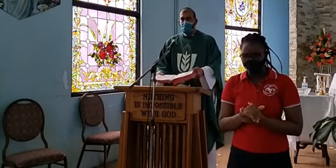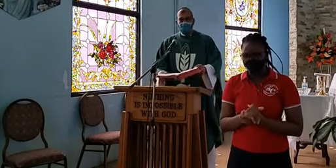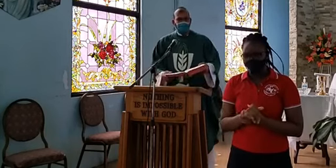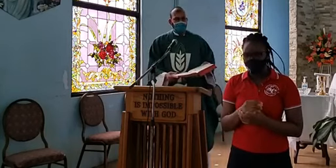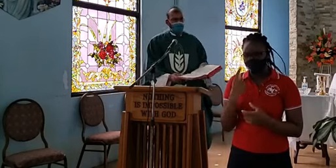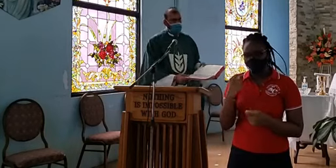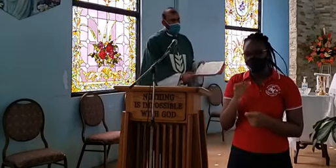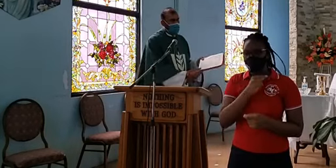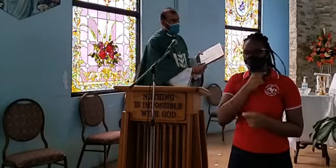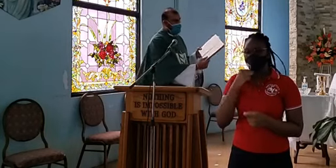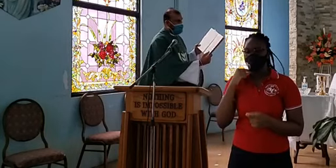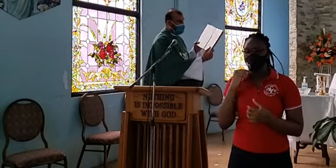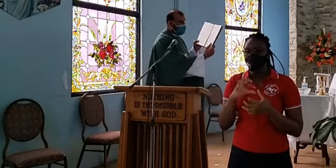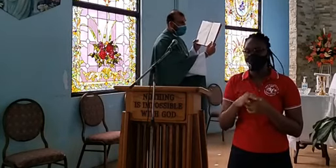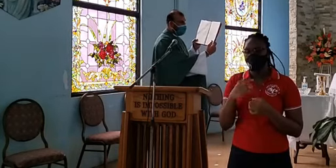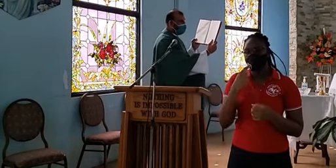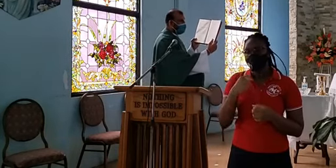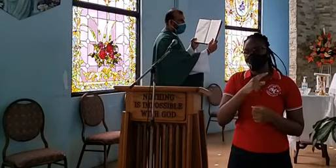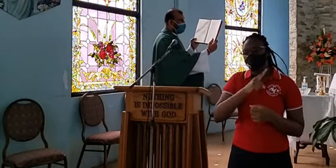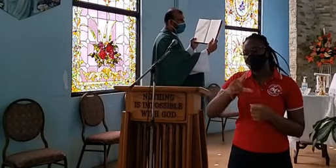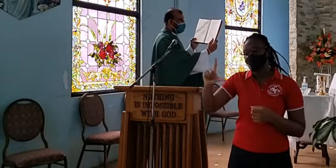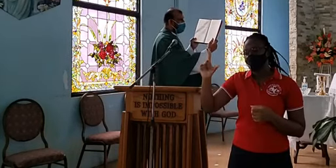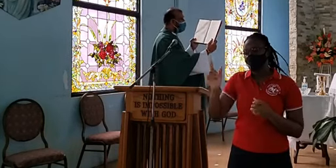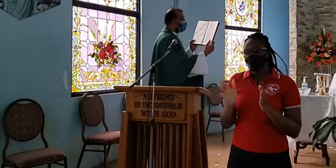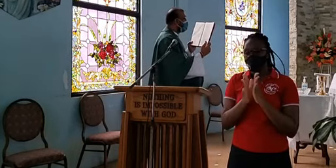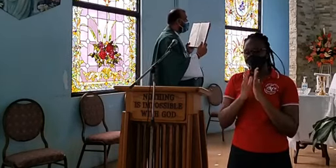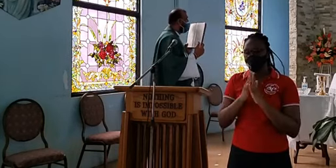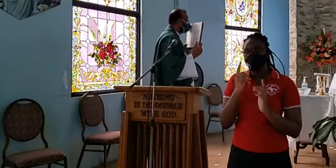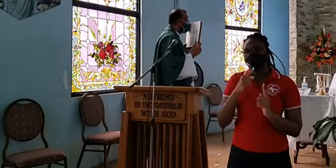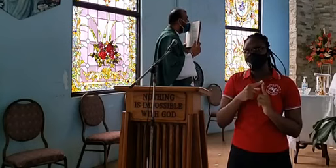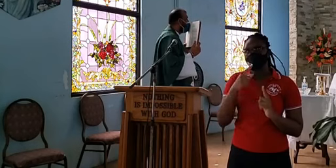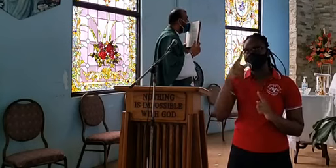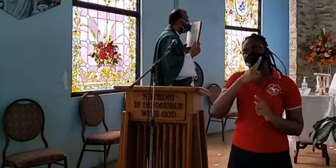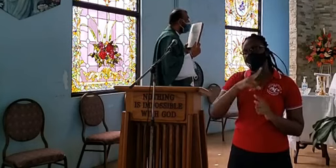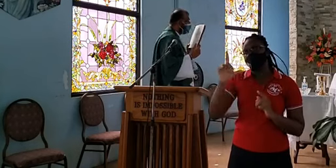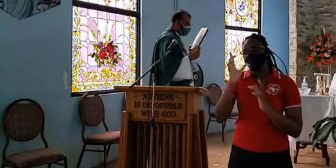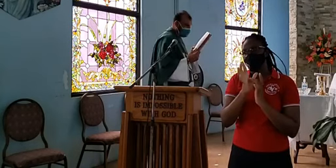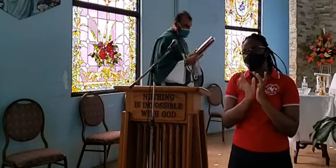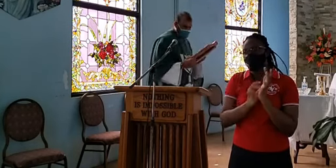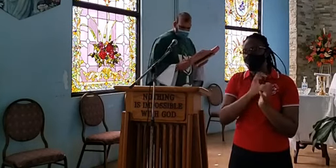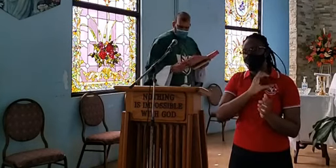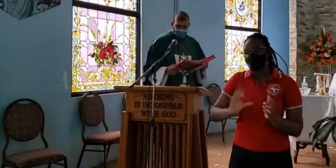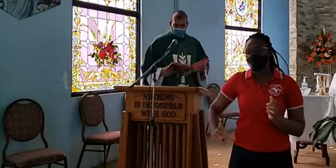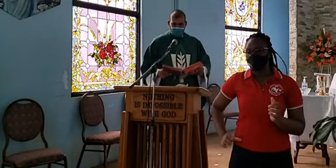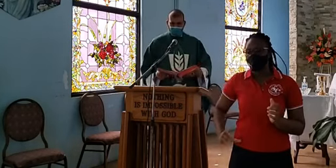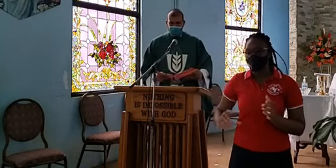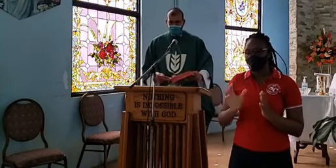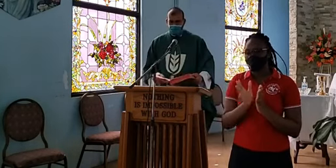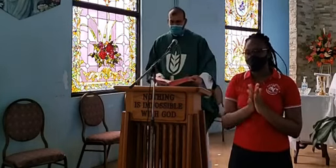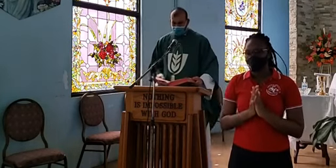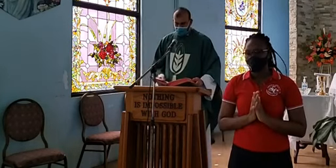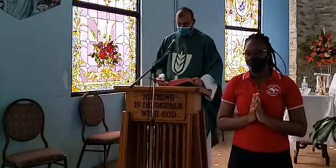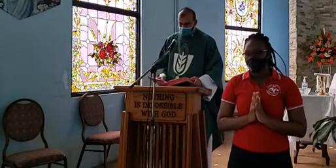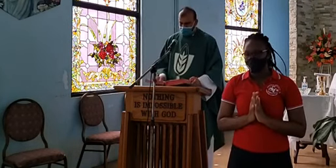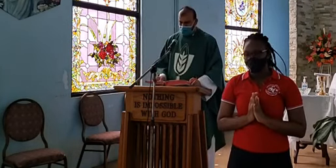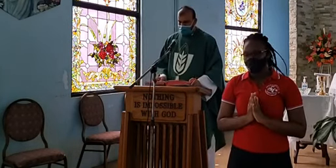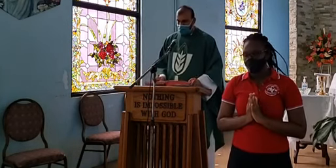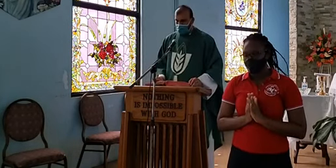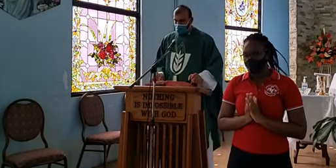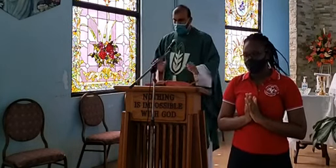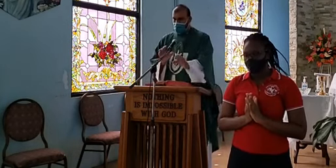The Gospel of the Lord. Praise to you, Lord Jesus Christ.